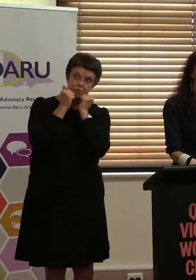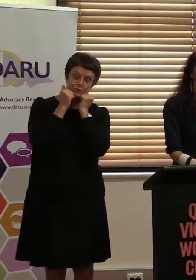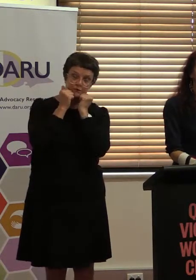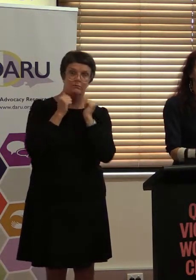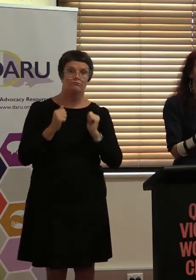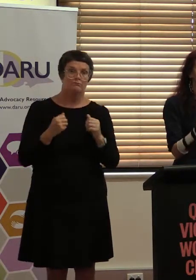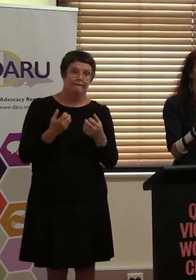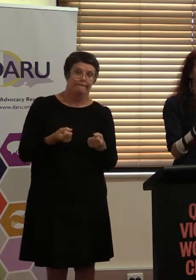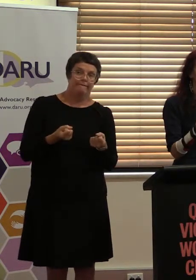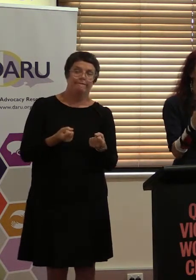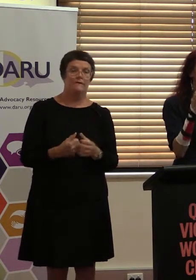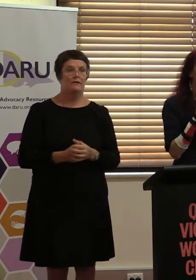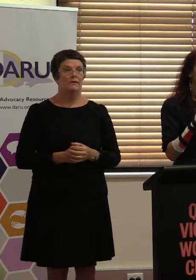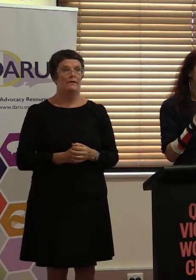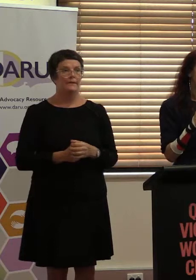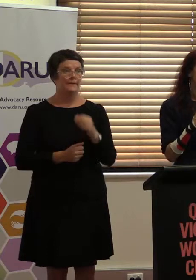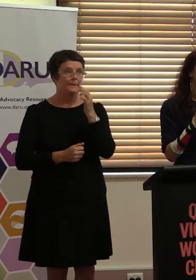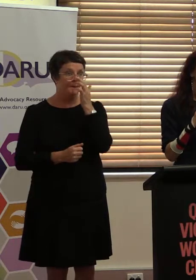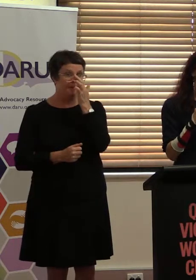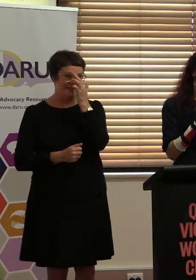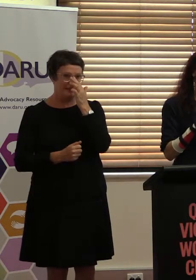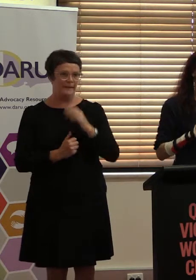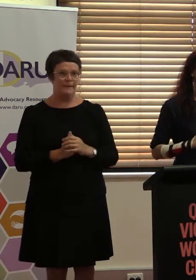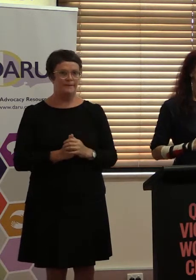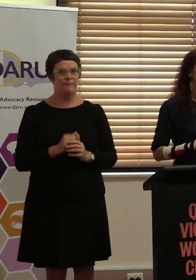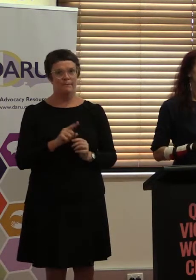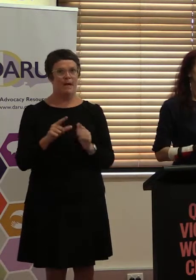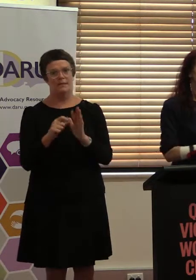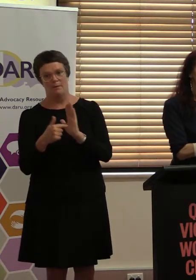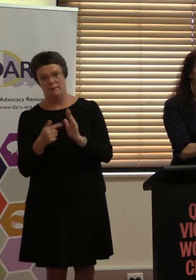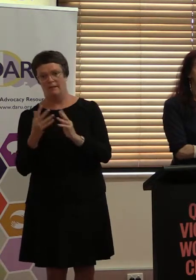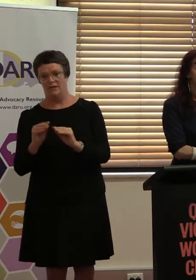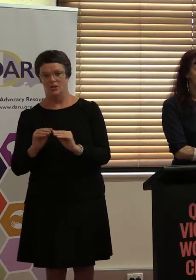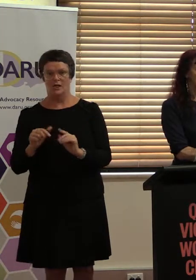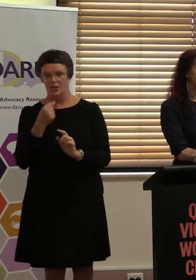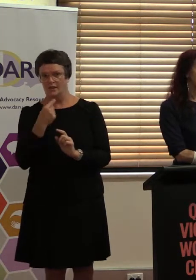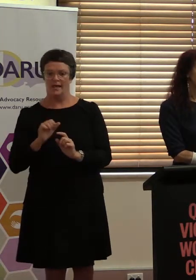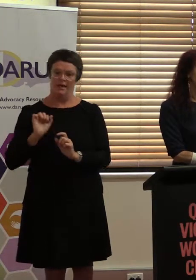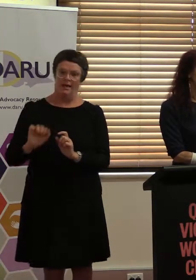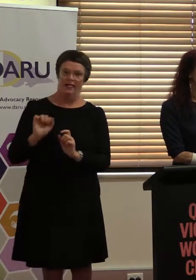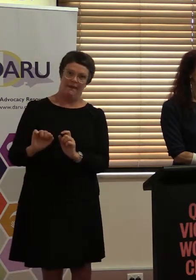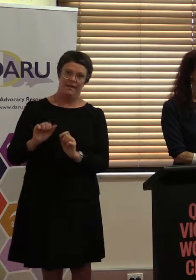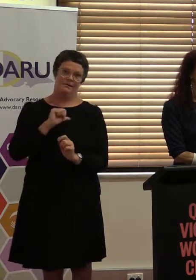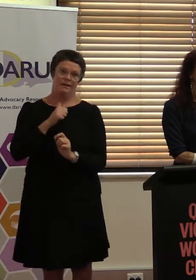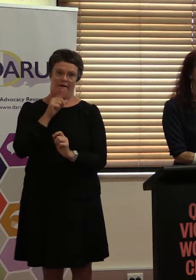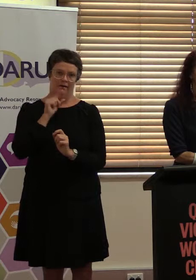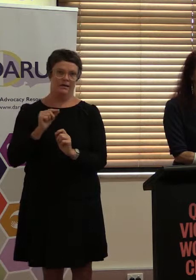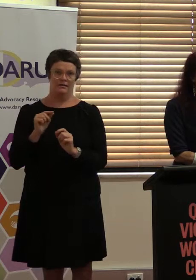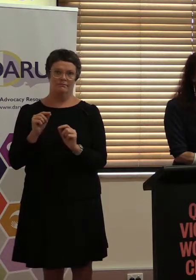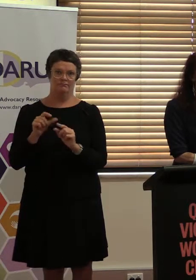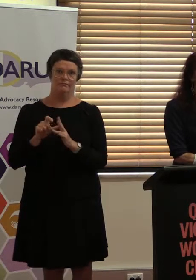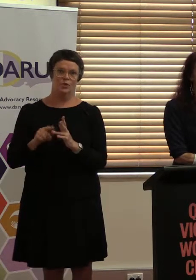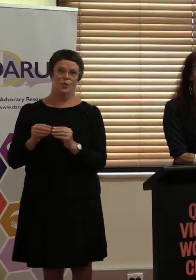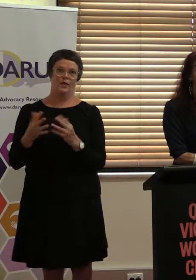homeschooling, despite the fact that the Department of Education's view is that their staff can use invisible education plans. If you're